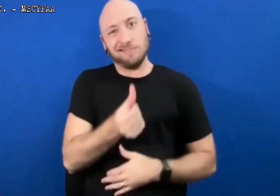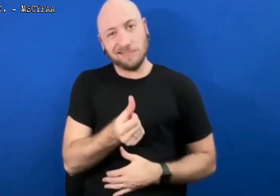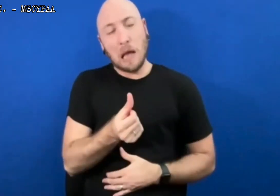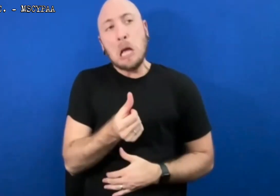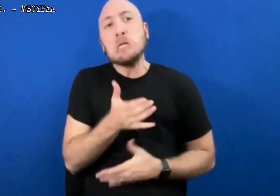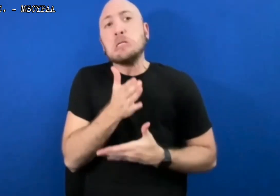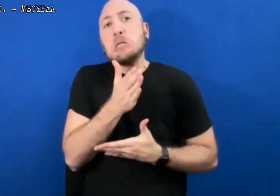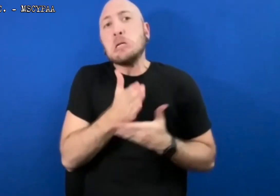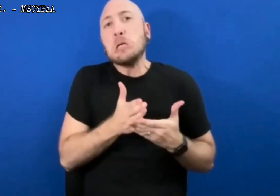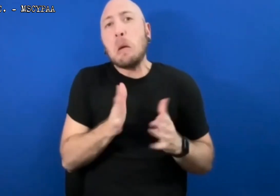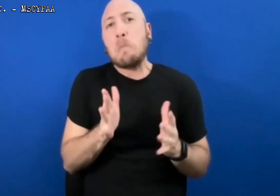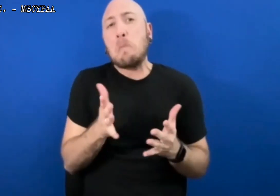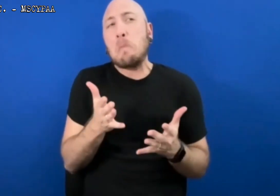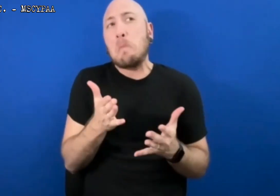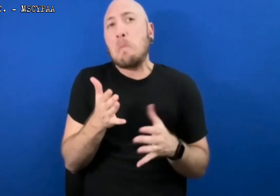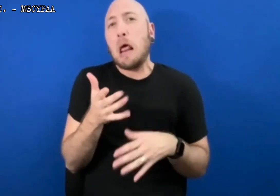my